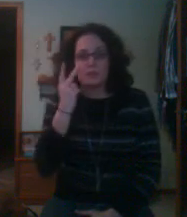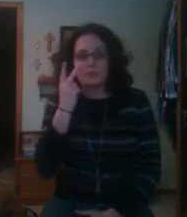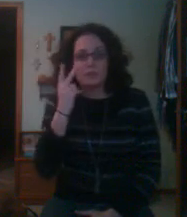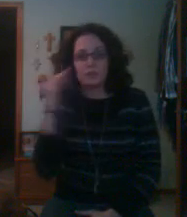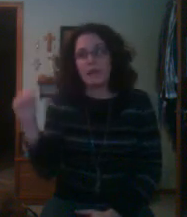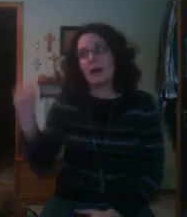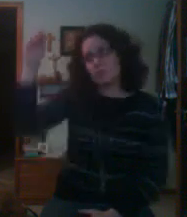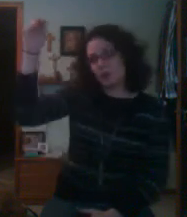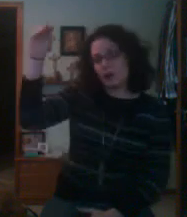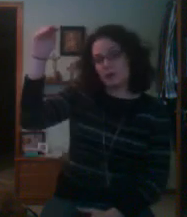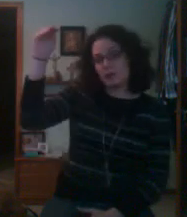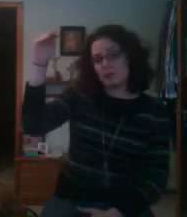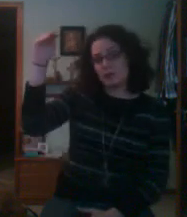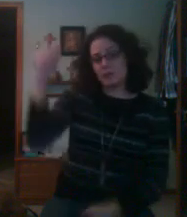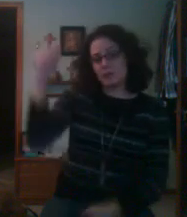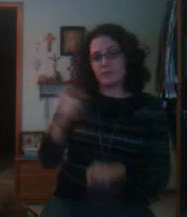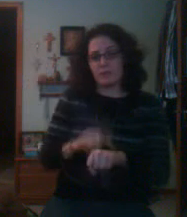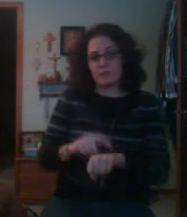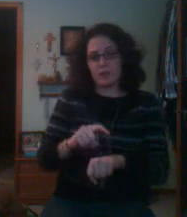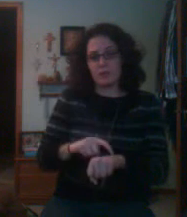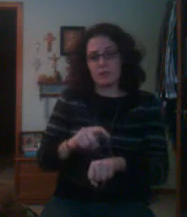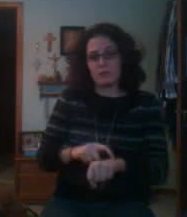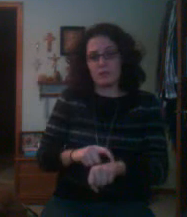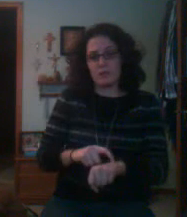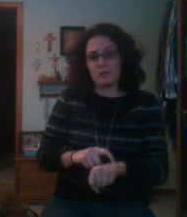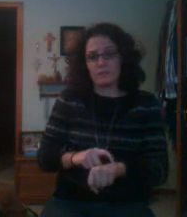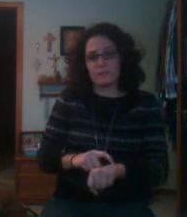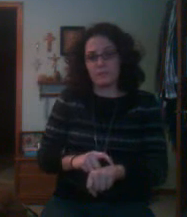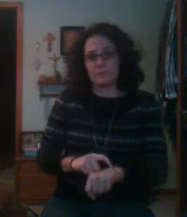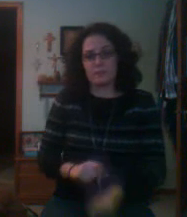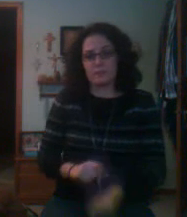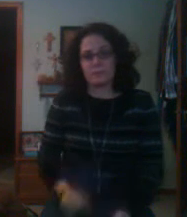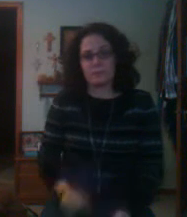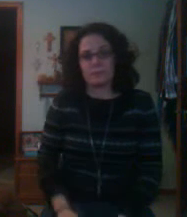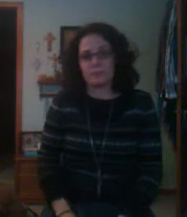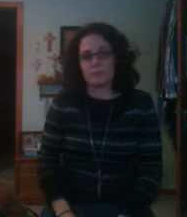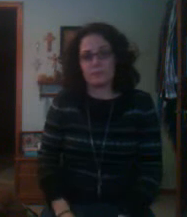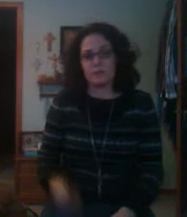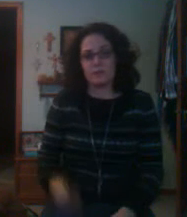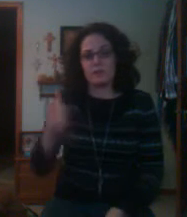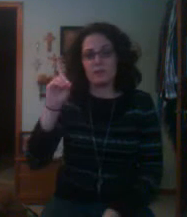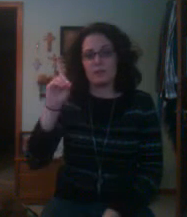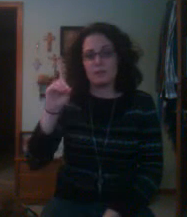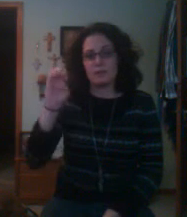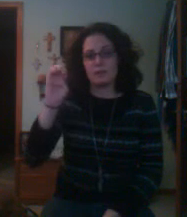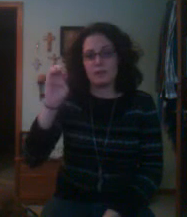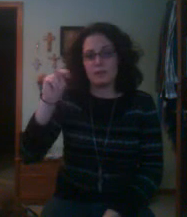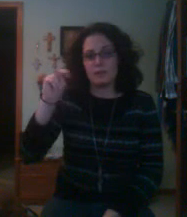dependent variable, the height of the corn, which is dependent on if miracle grow is there or not.